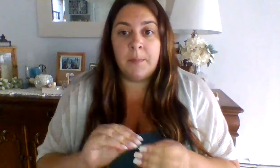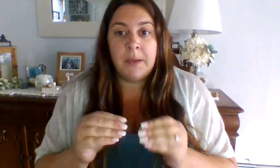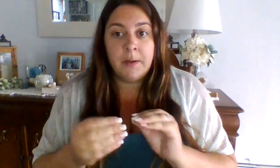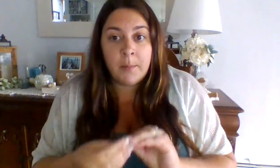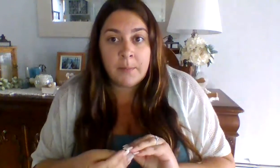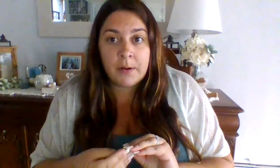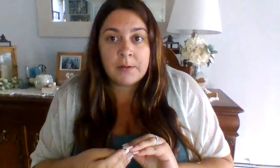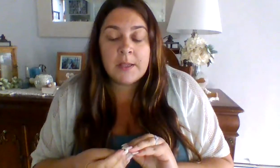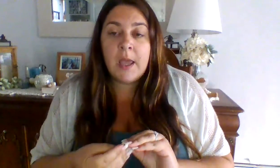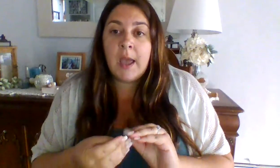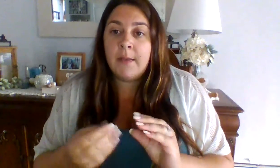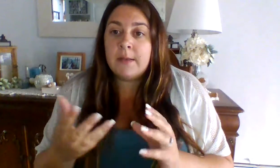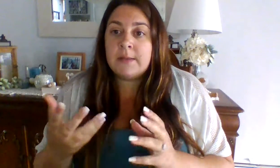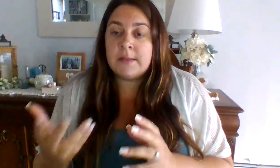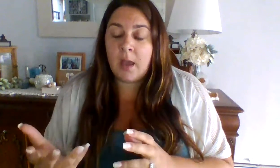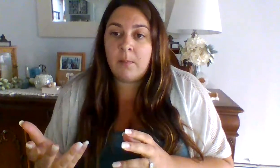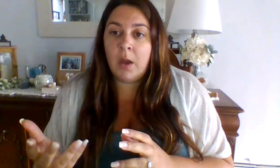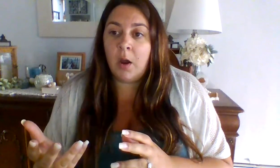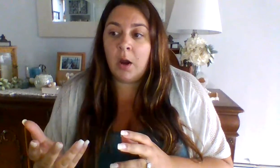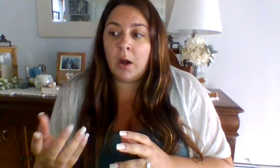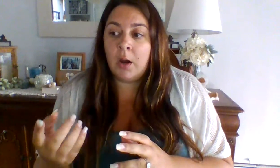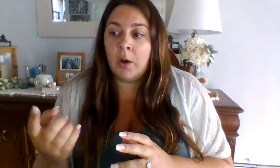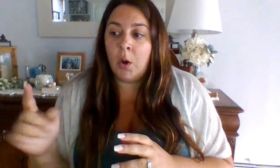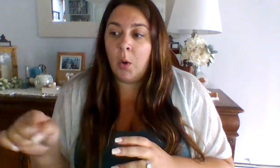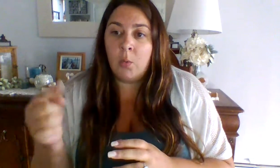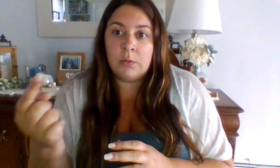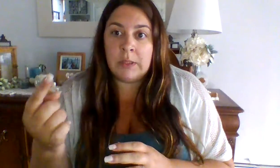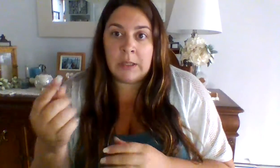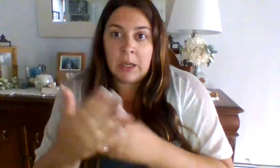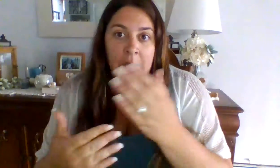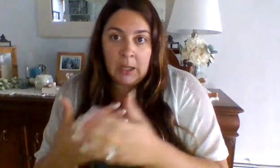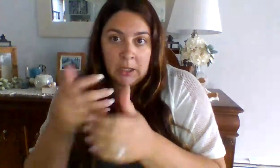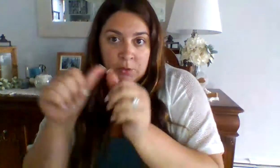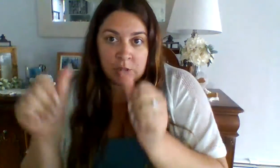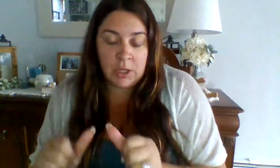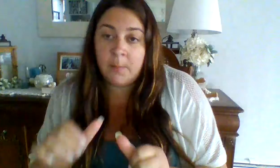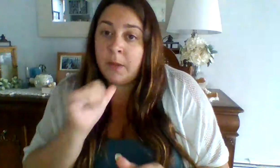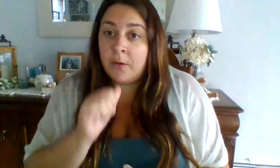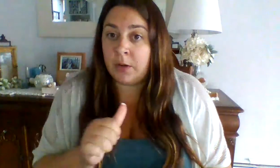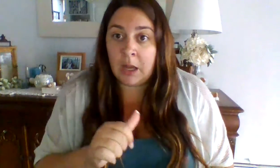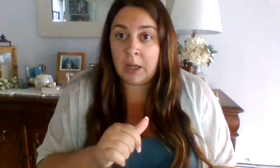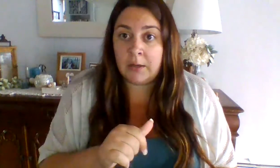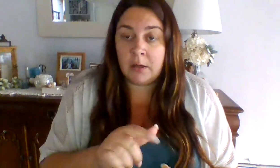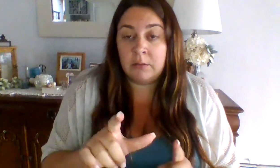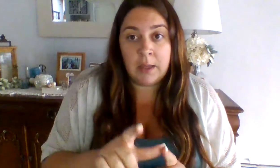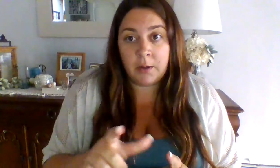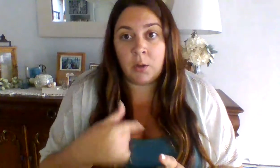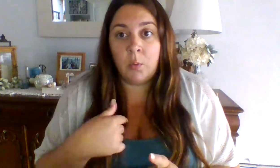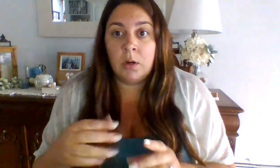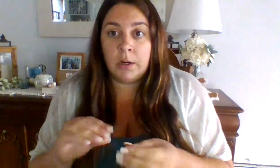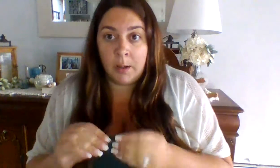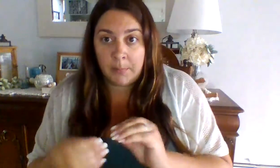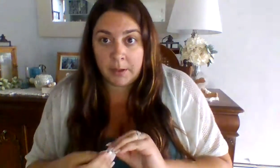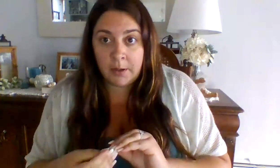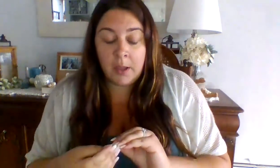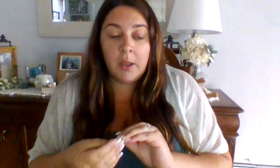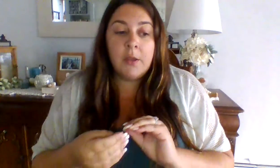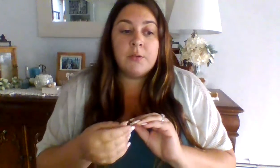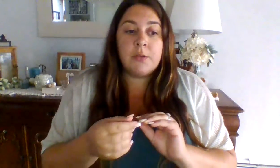be numbers, and then some are only a hand shape and they're not a letter or a number. So